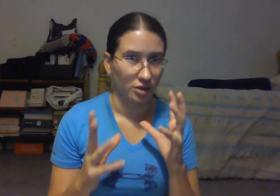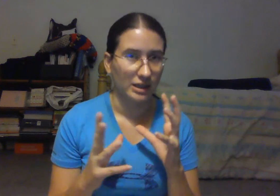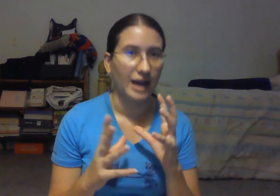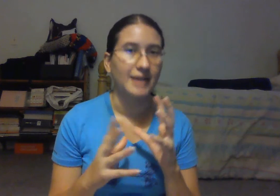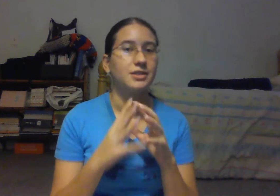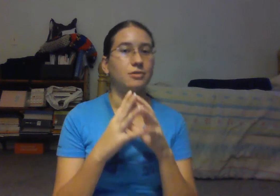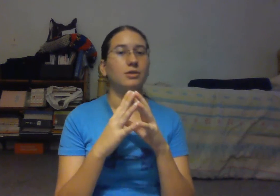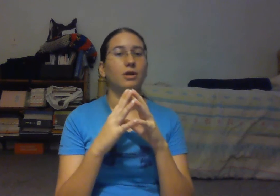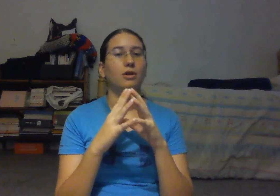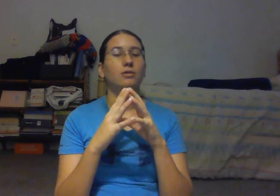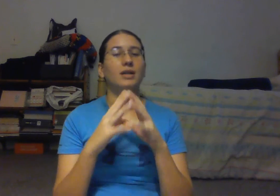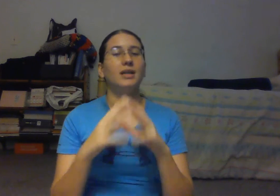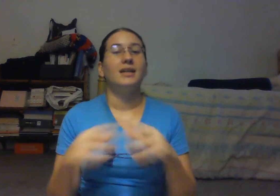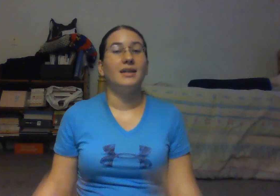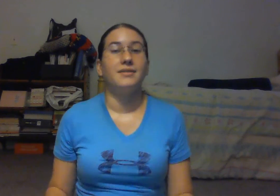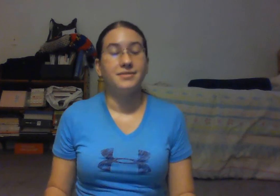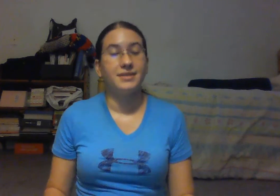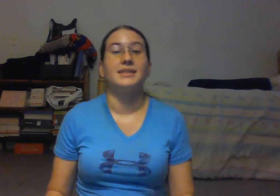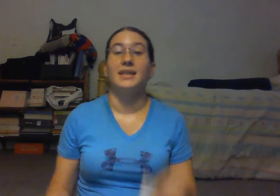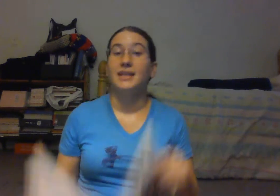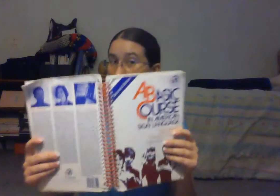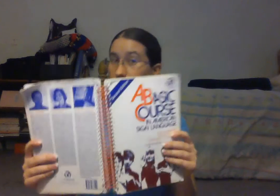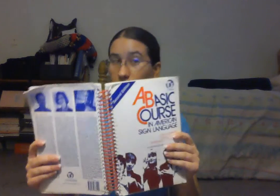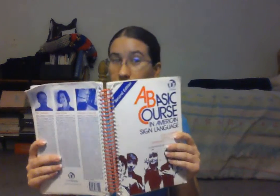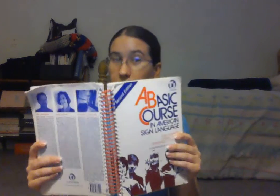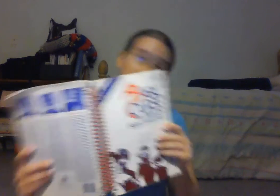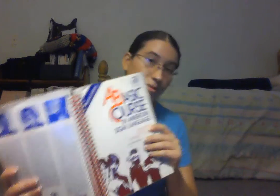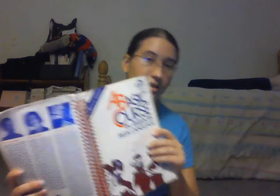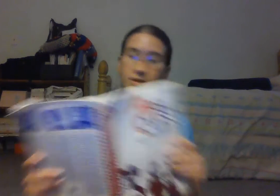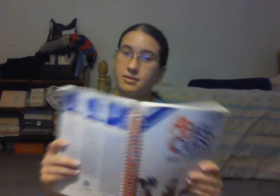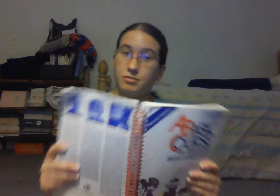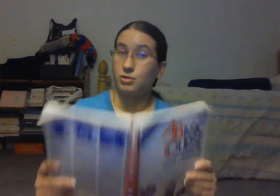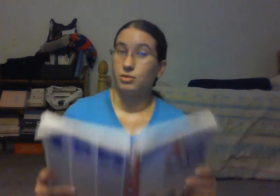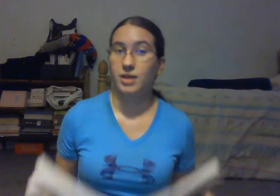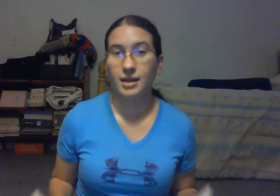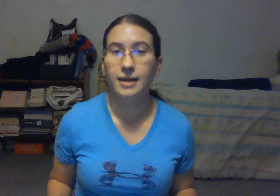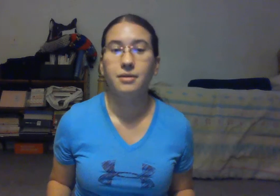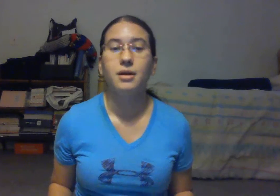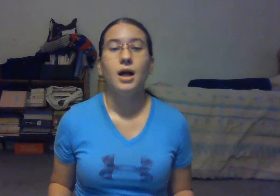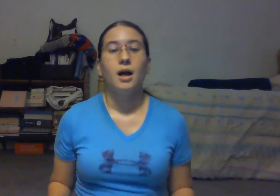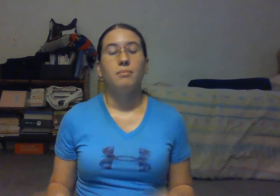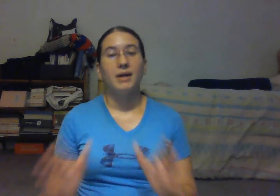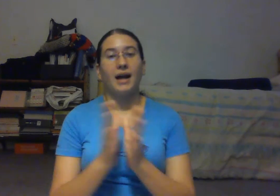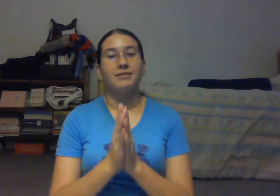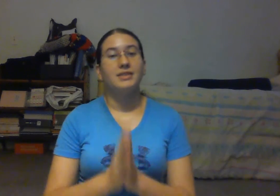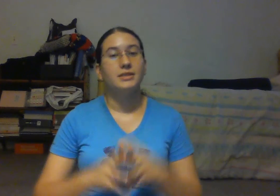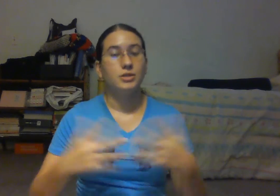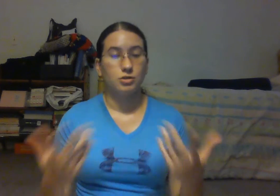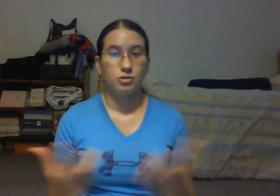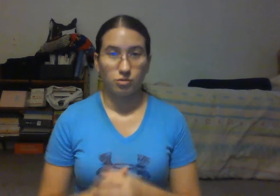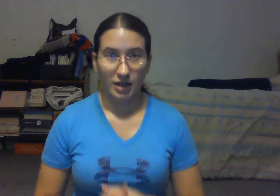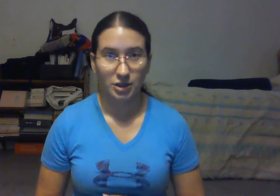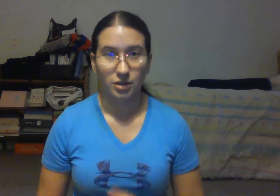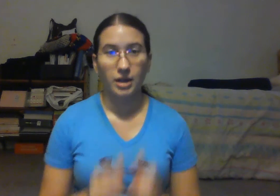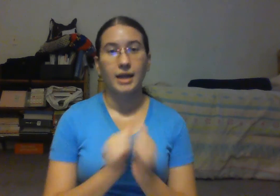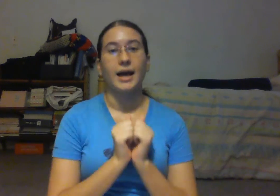directionally. I don't know if it's in the book. Maybe it is and we'll learn it later. But I've seen it used directionally. Like, I